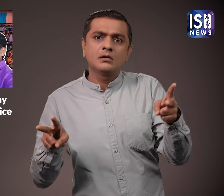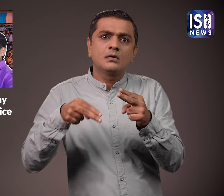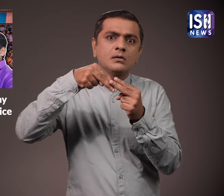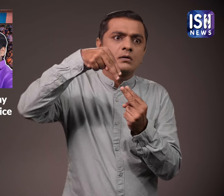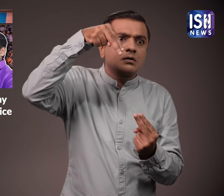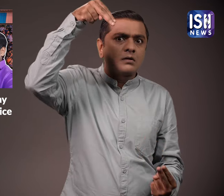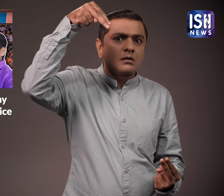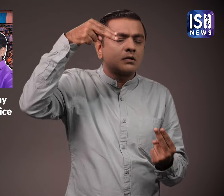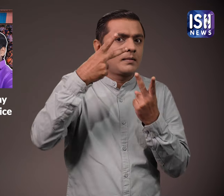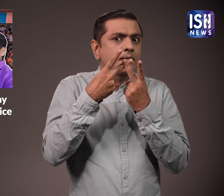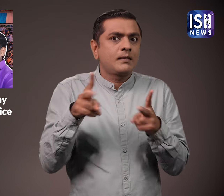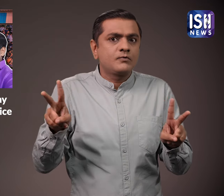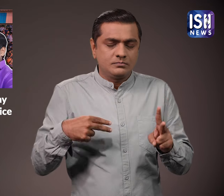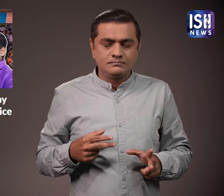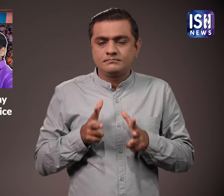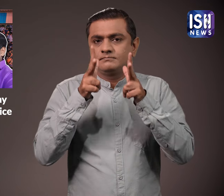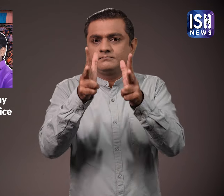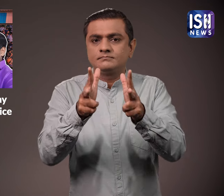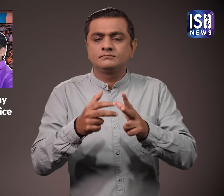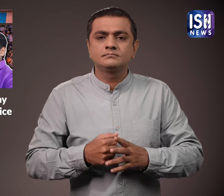There is a shocking twist in the case. Let me tell you about it.